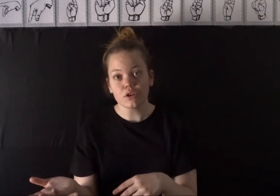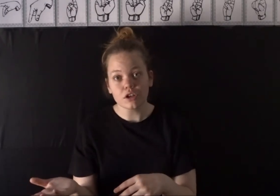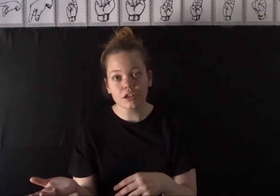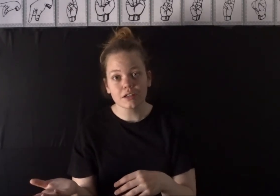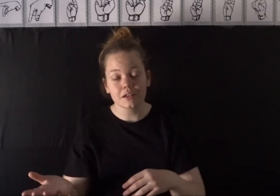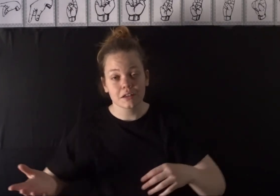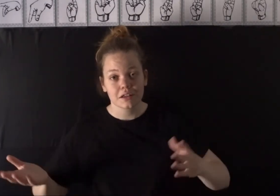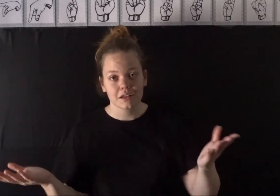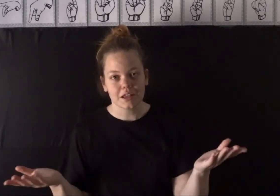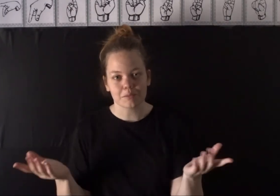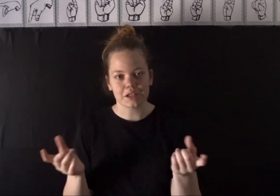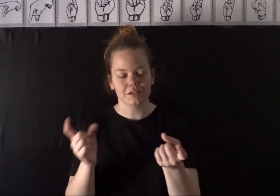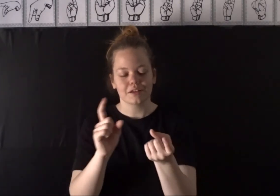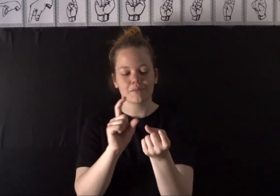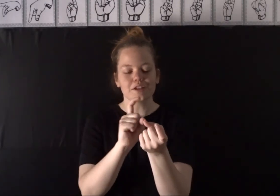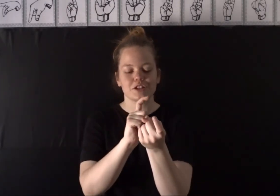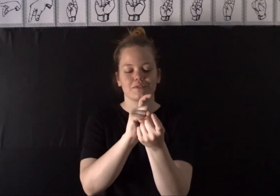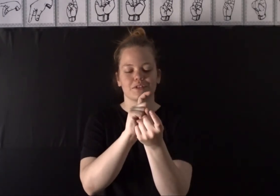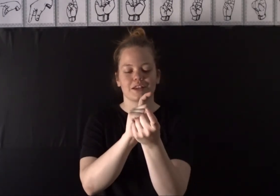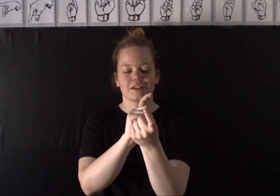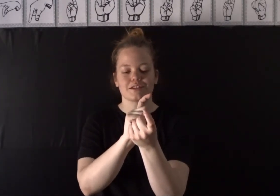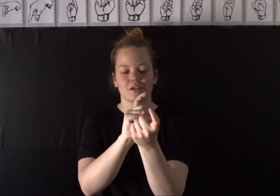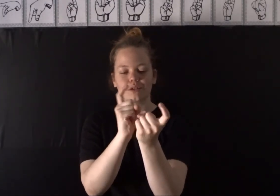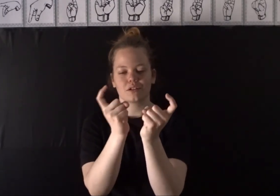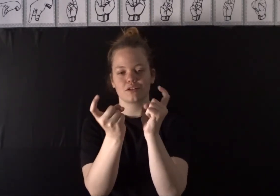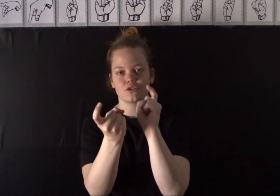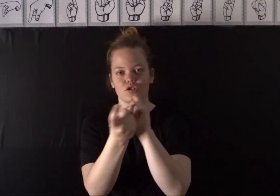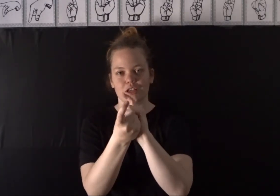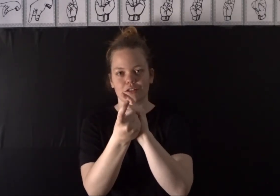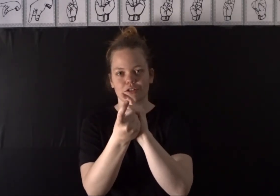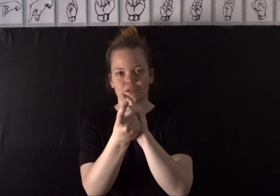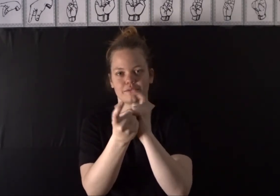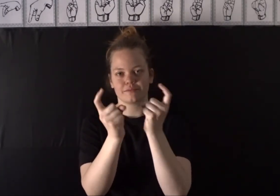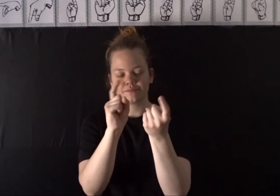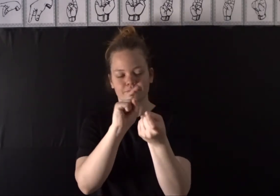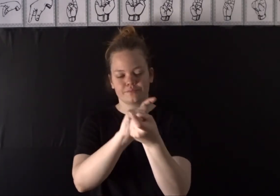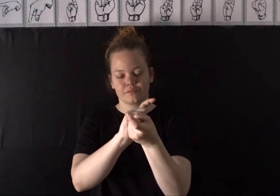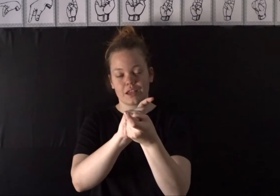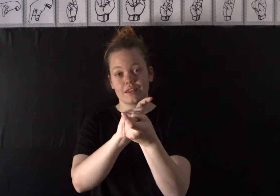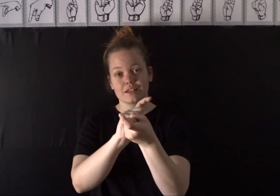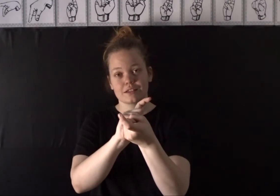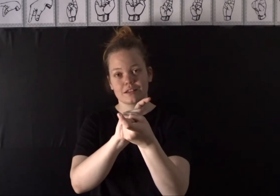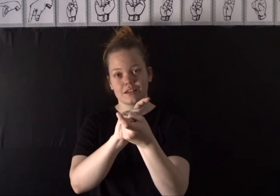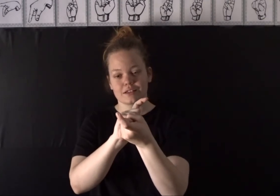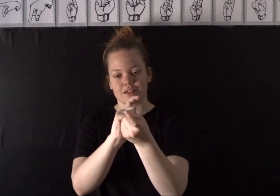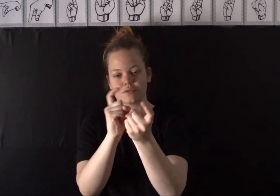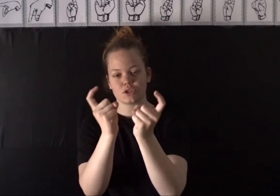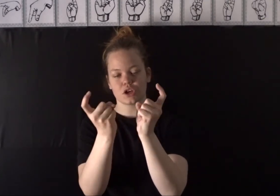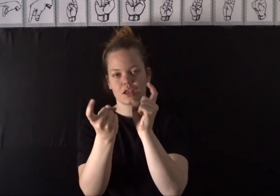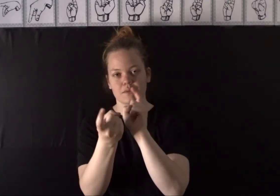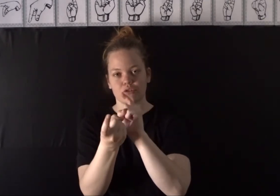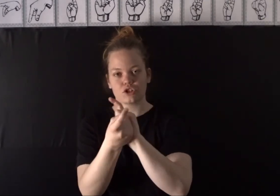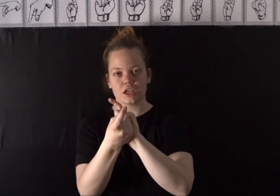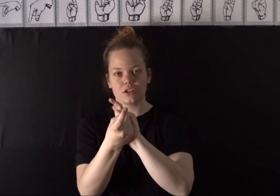book. It can mean a bunch of different things. So, change. In this instance, we're talking about